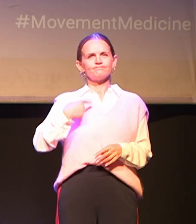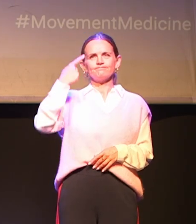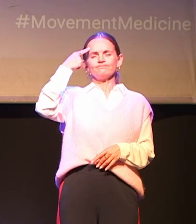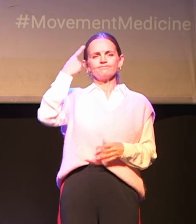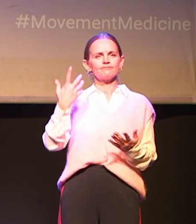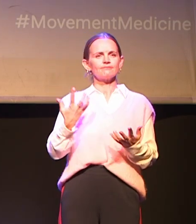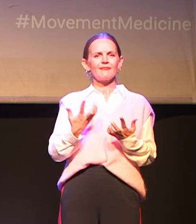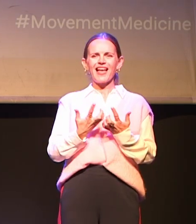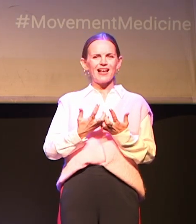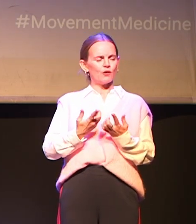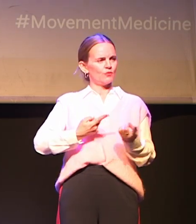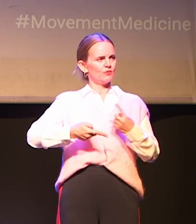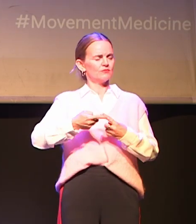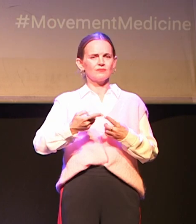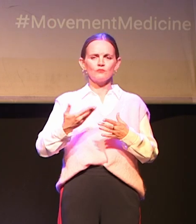depth